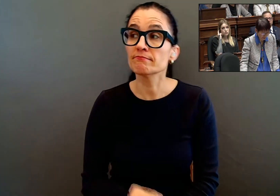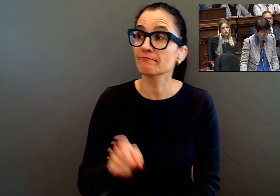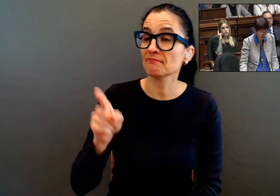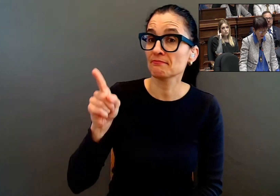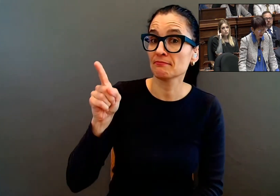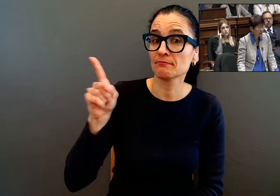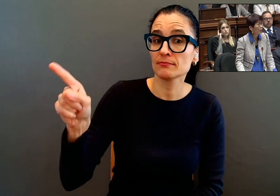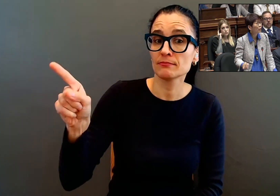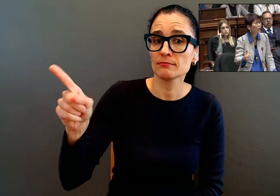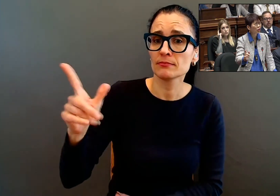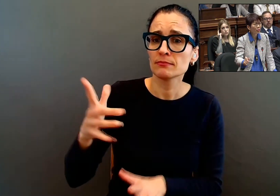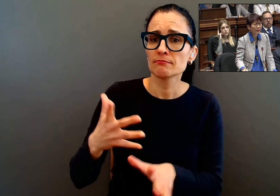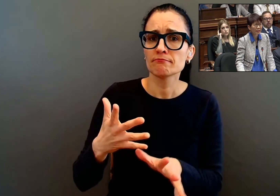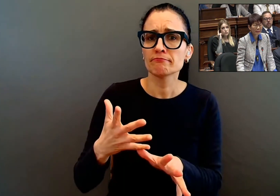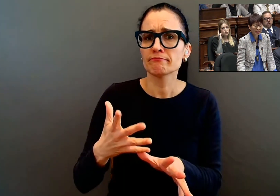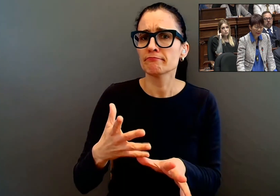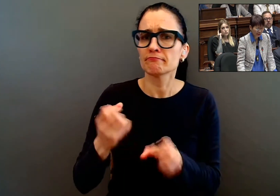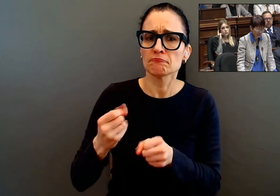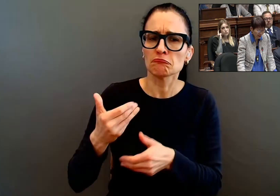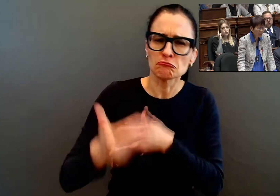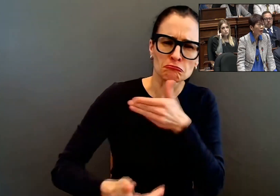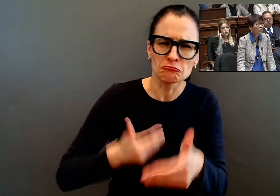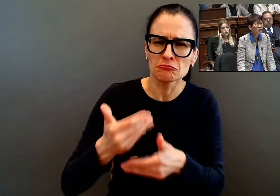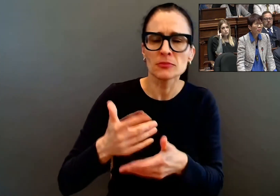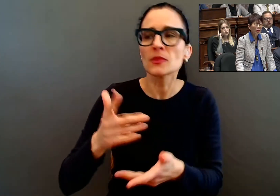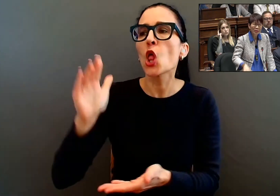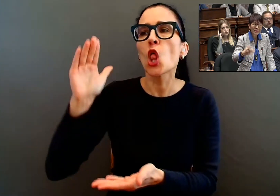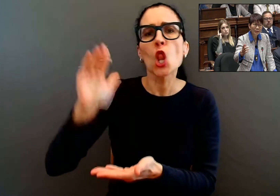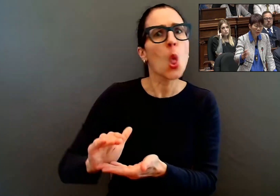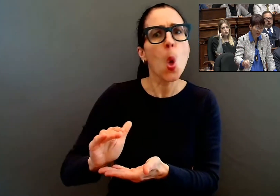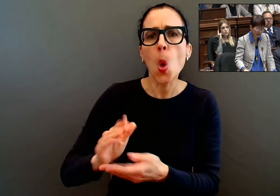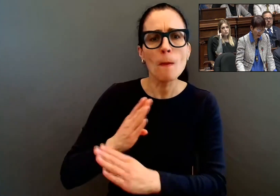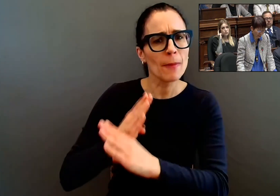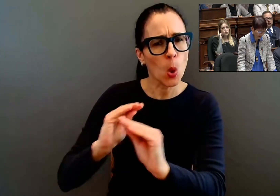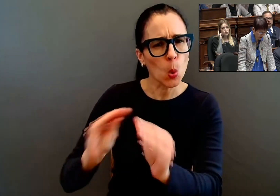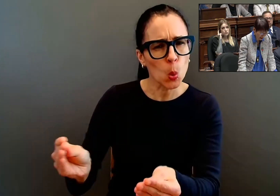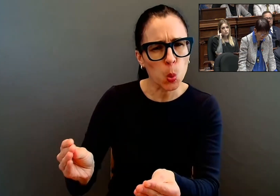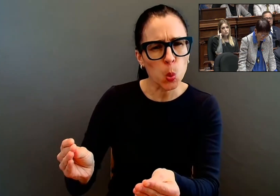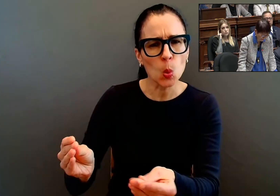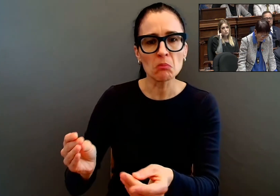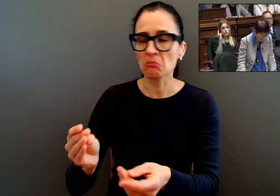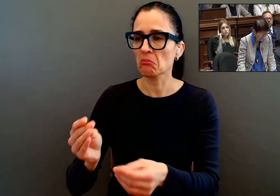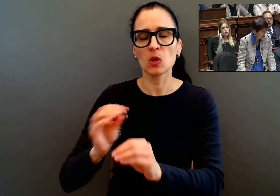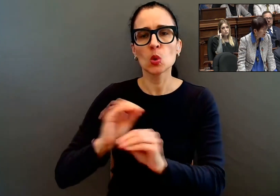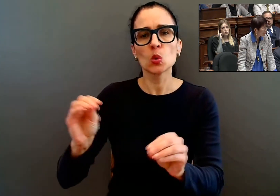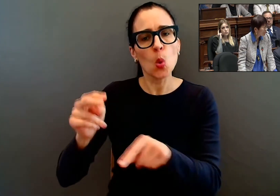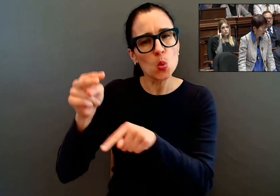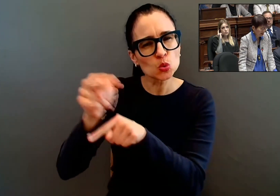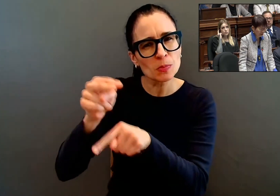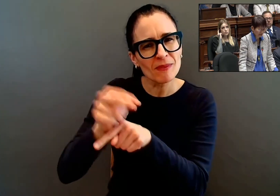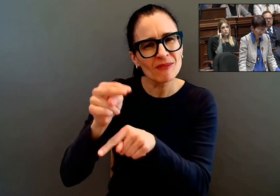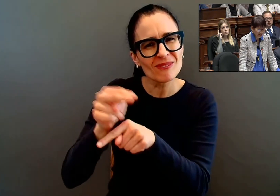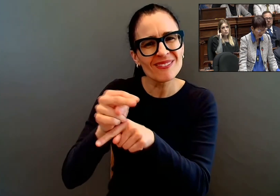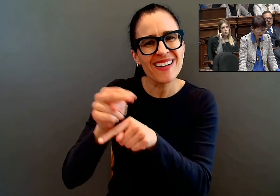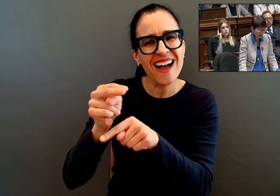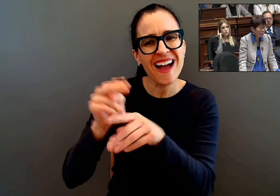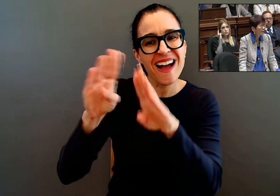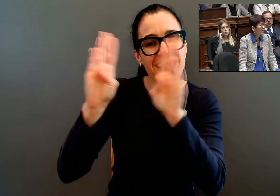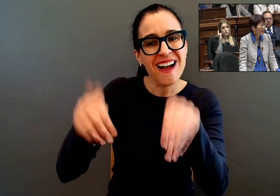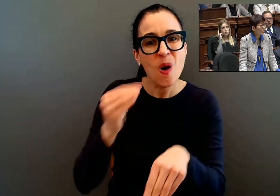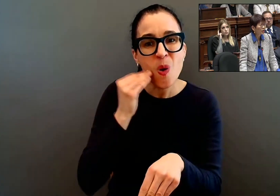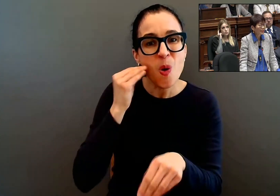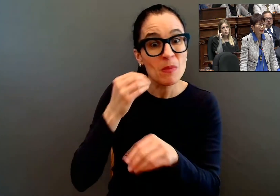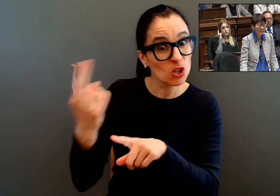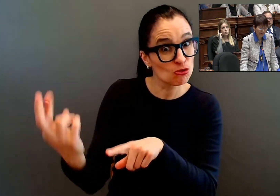supportive housing in Richmond without consulting the community. Meanwhile,